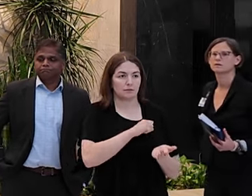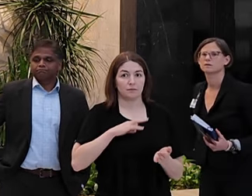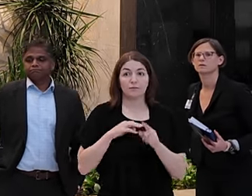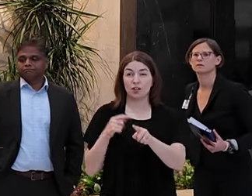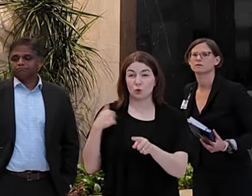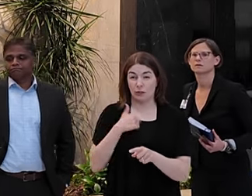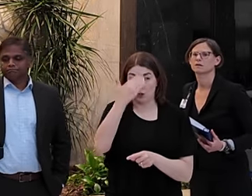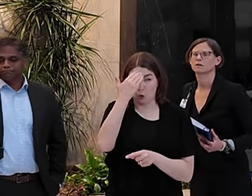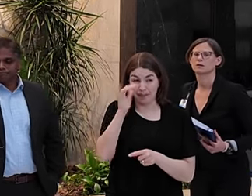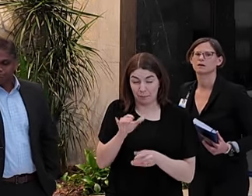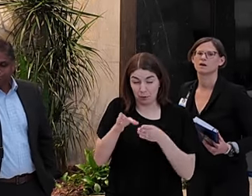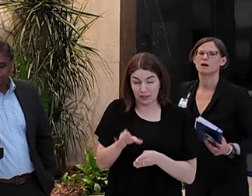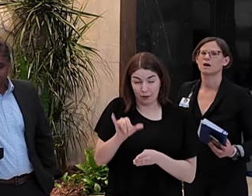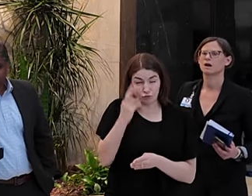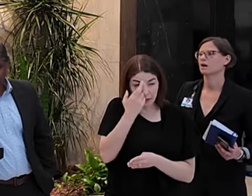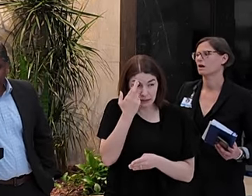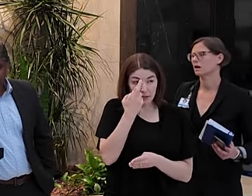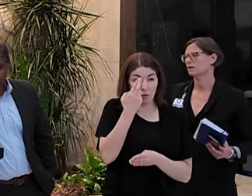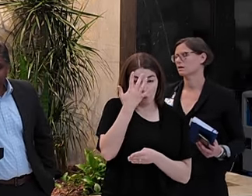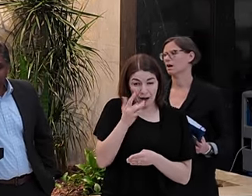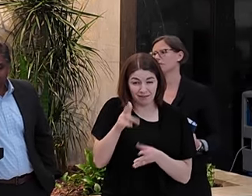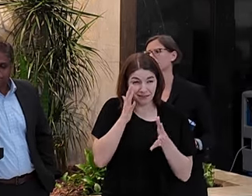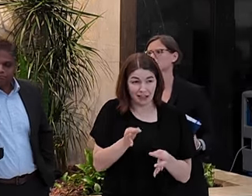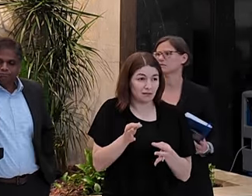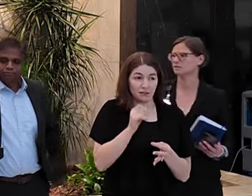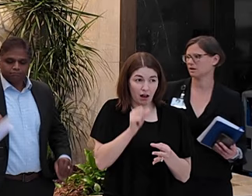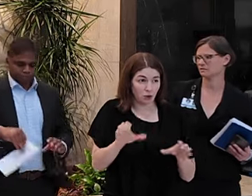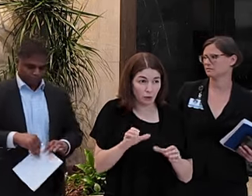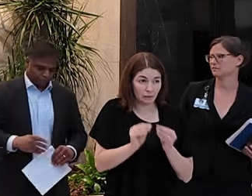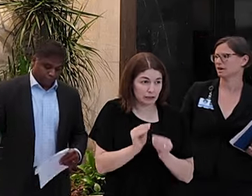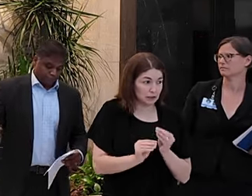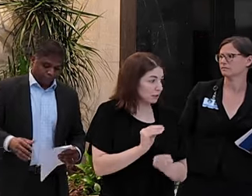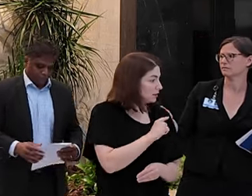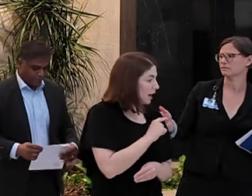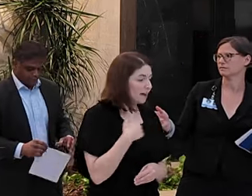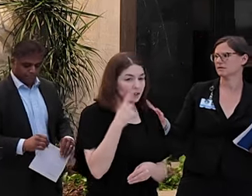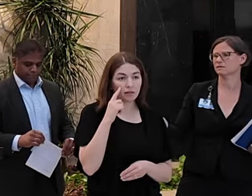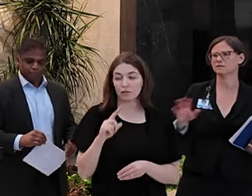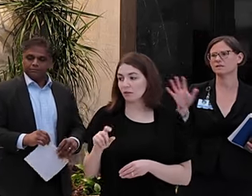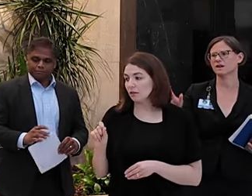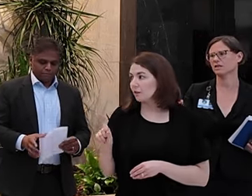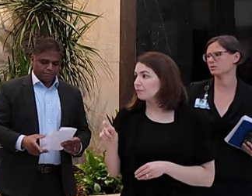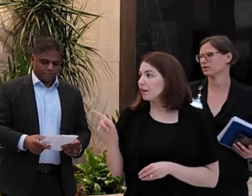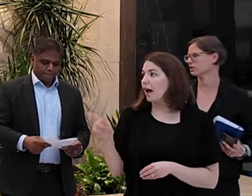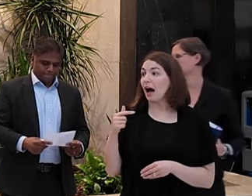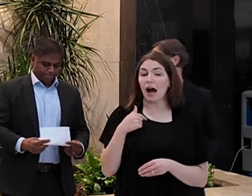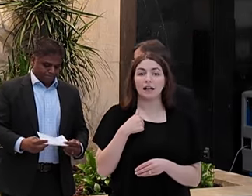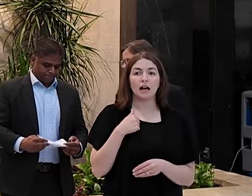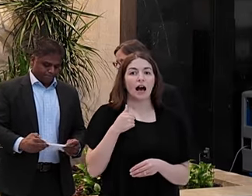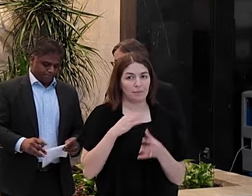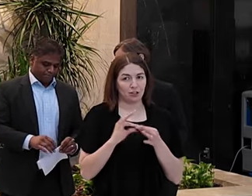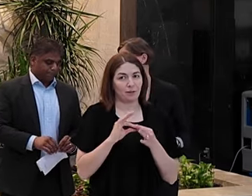person's rationale for why they chose not to do this maintenance? I think, yeah. Yeah. That-